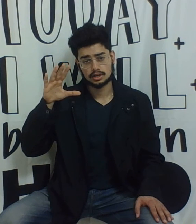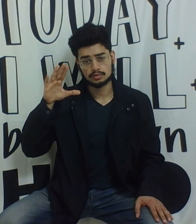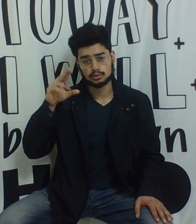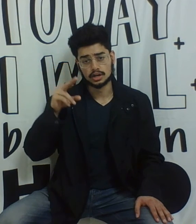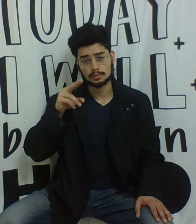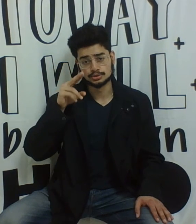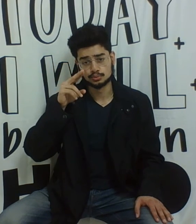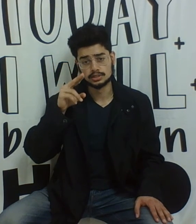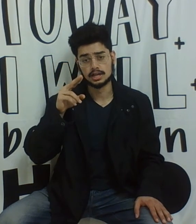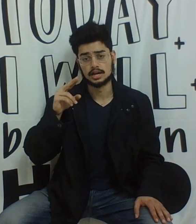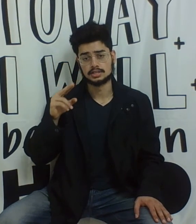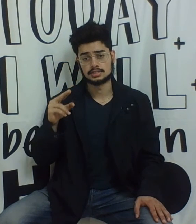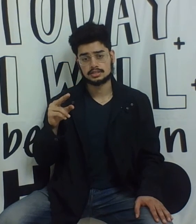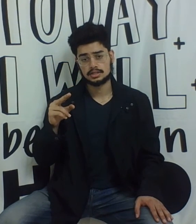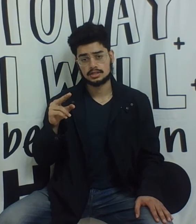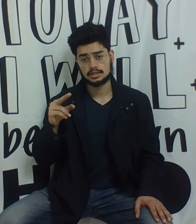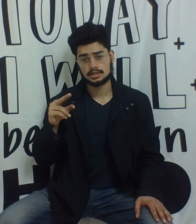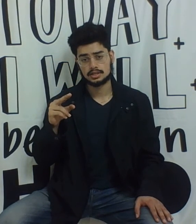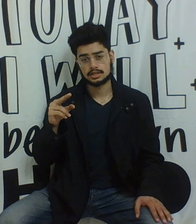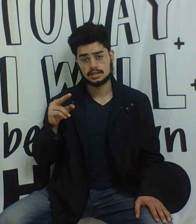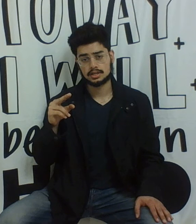if we are able to realize